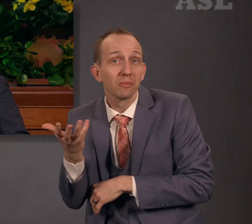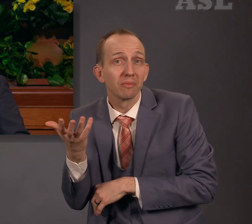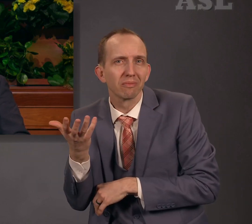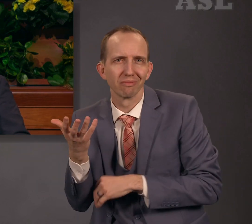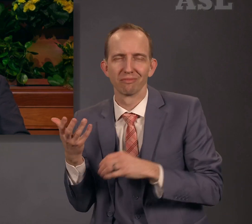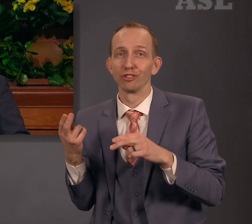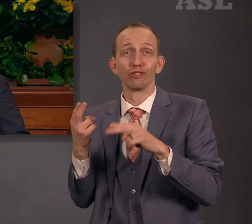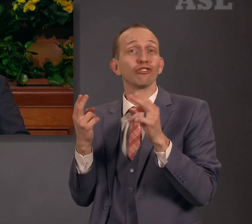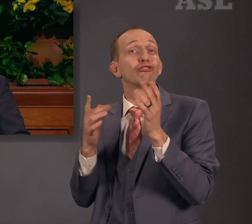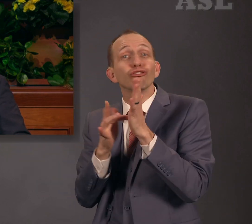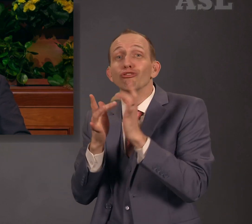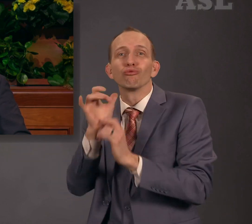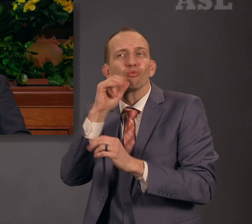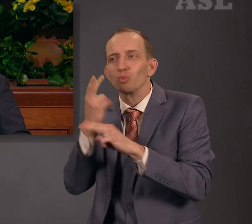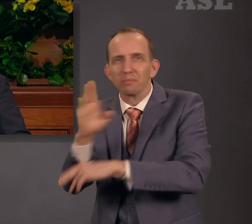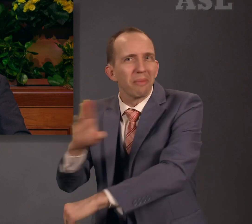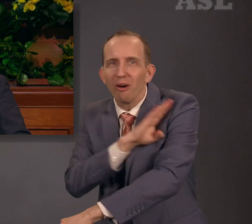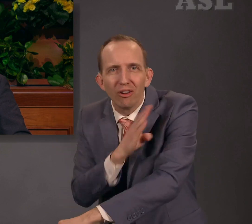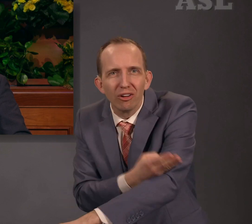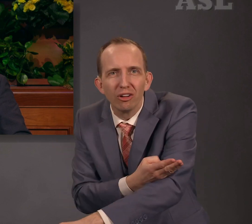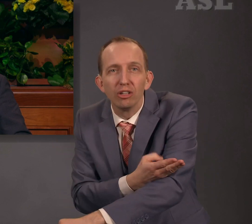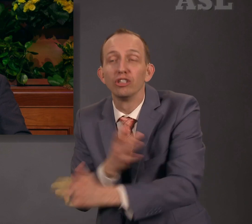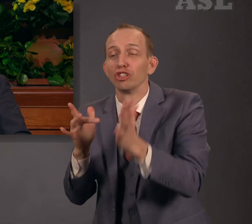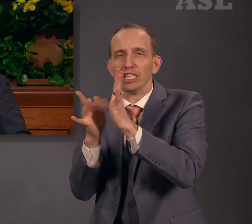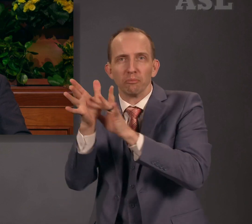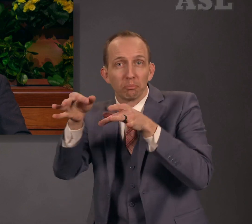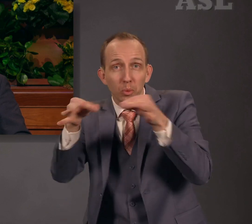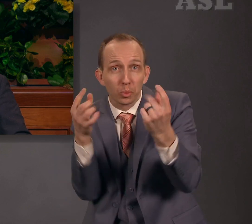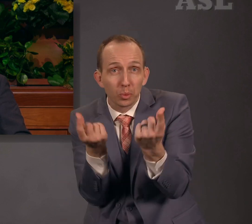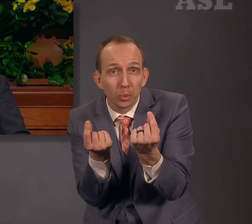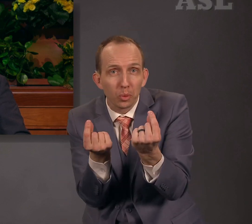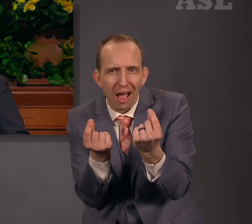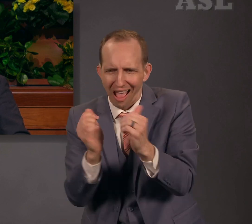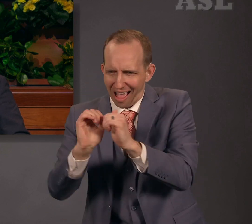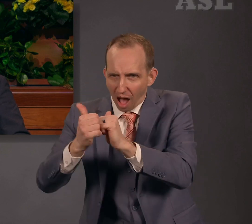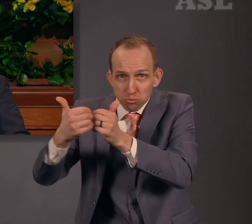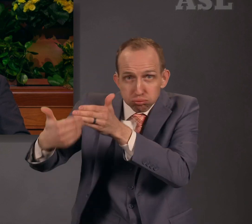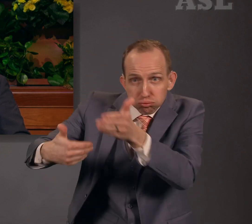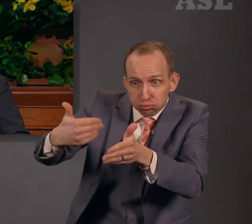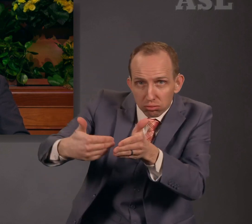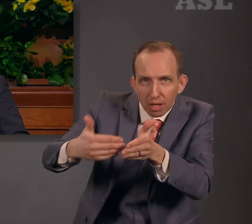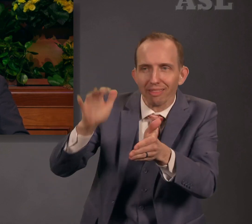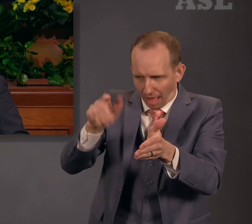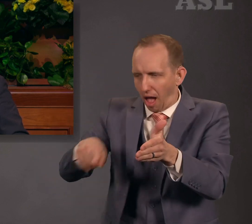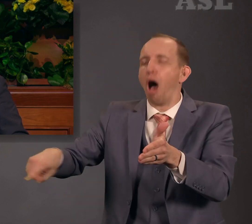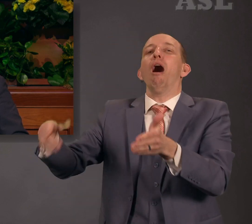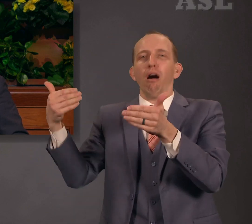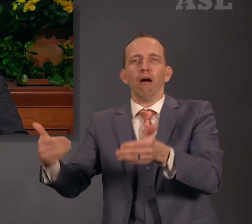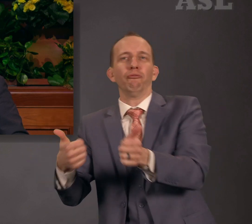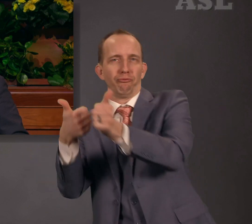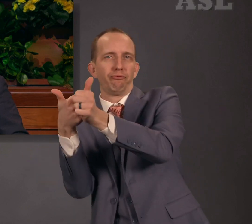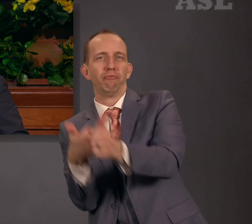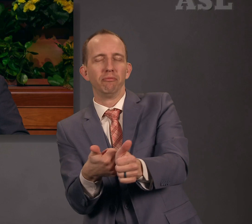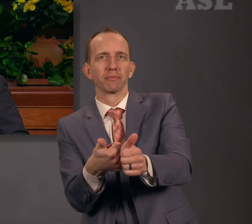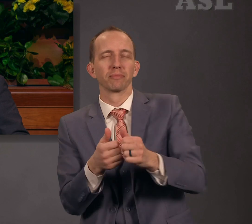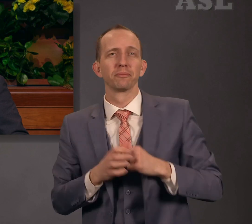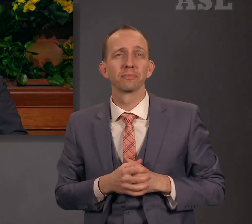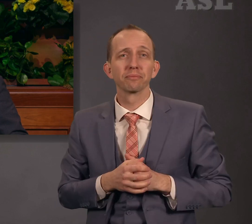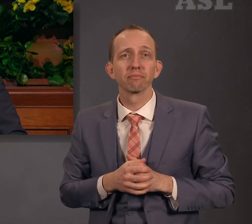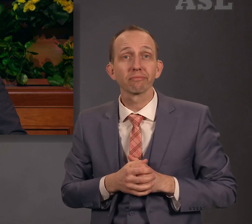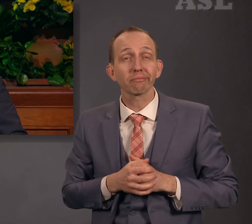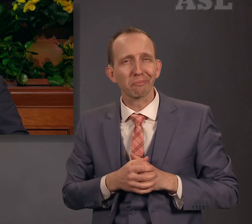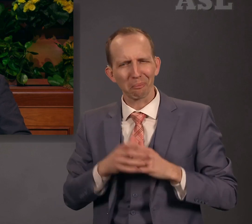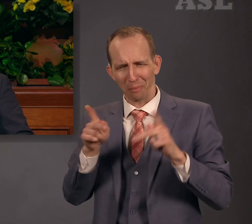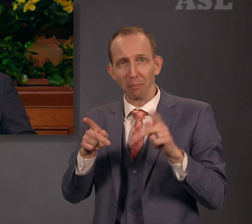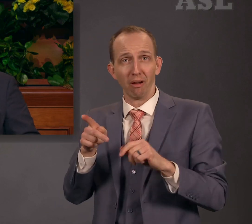Christ's divine power. That which his disciples could do, he instructed them to do. The